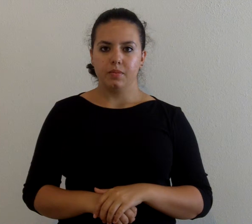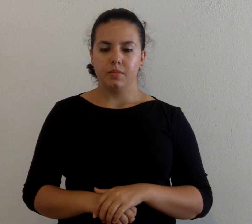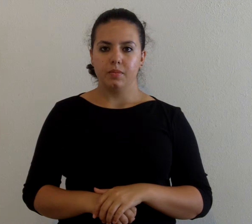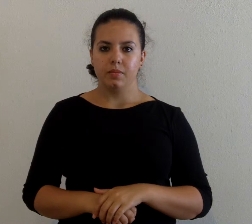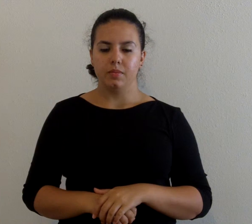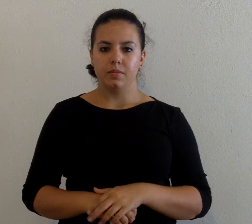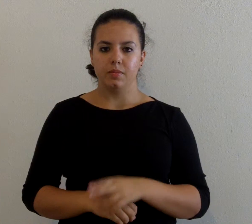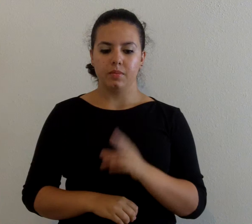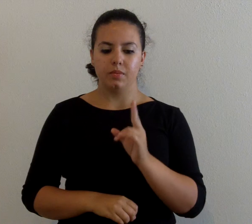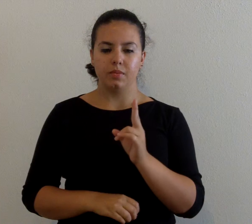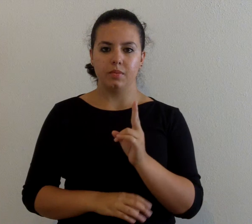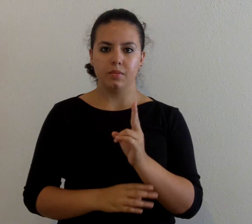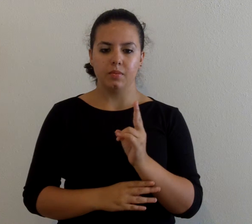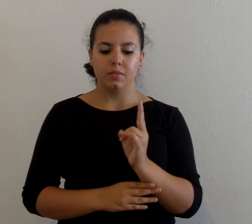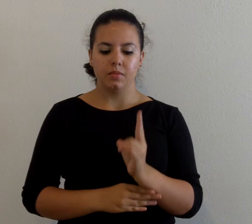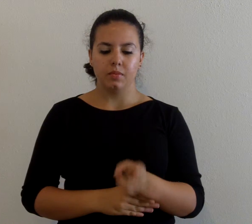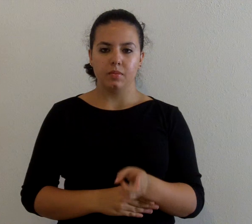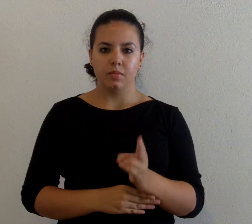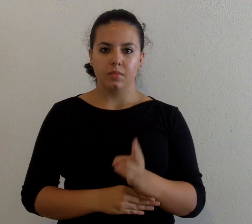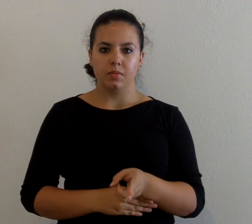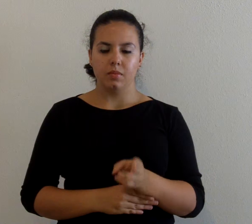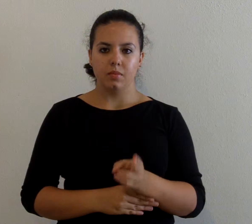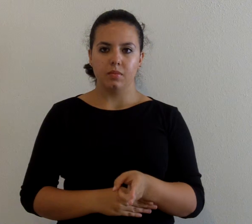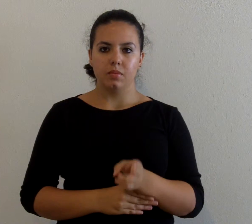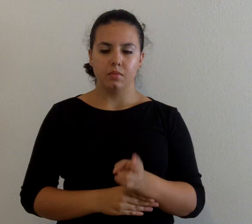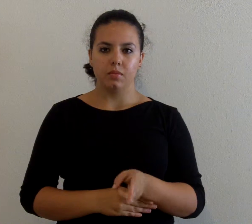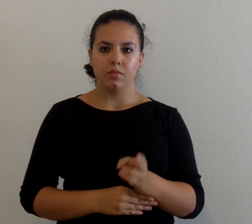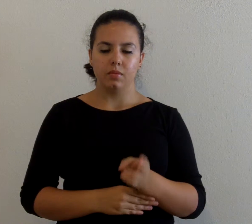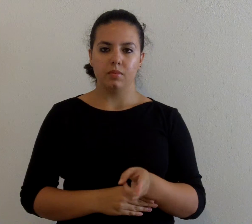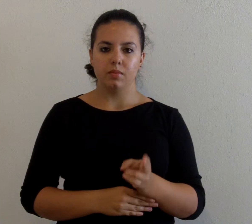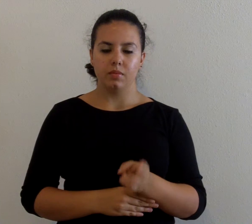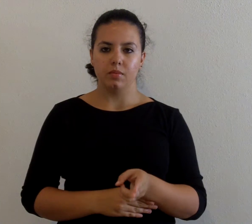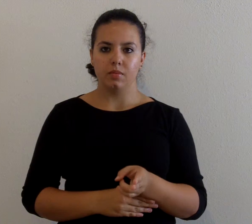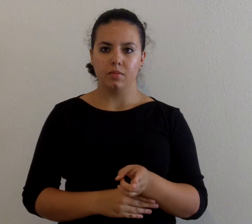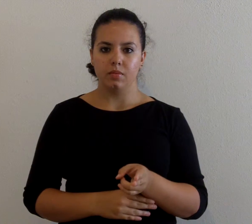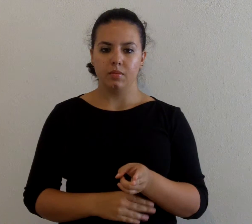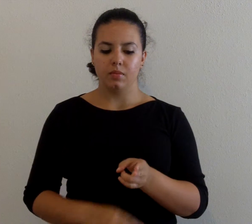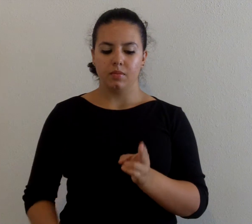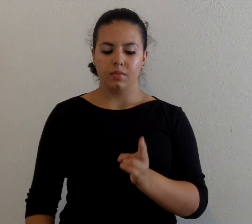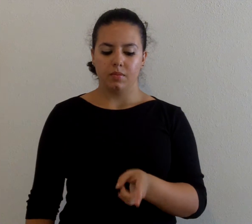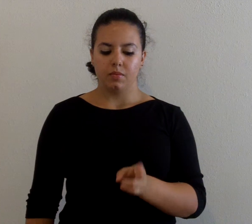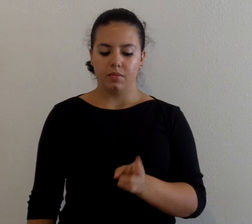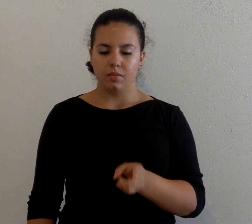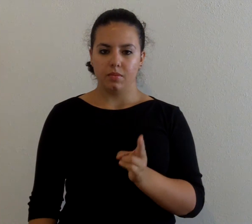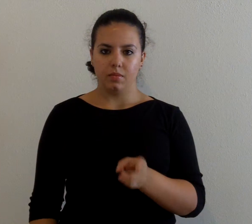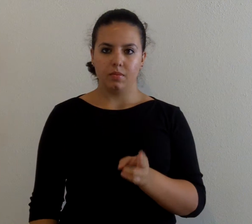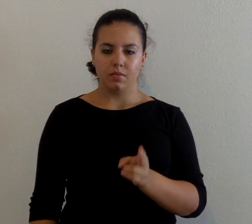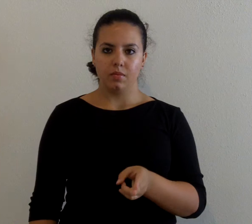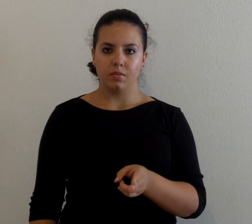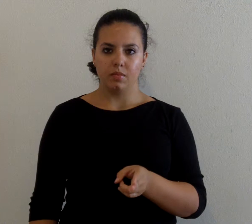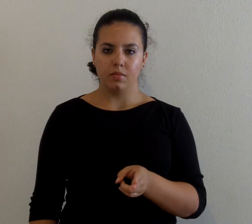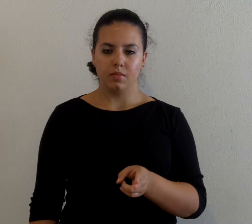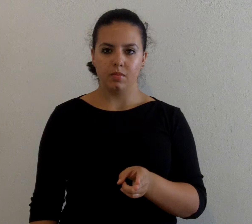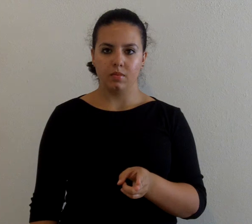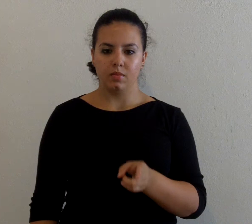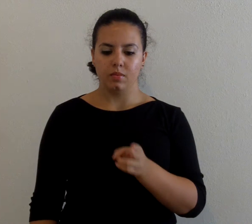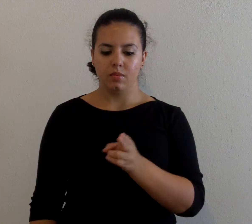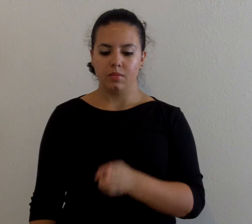History is you take your H or your N or your U and you bounce it. It just stays in place, history. Hard of hearing is hard